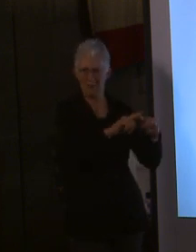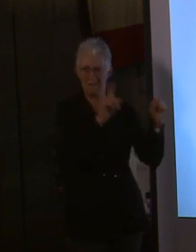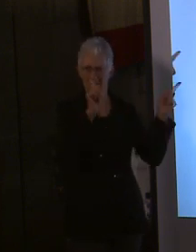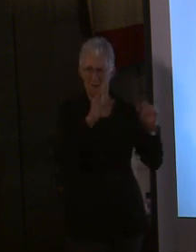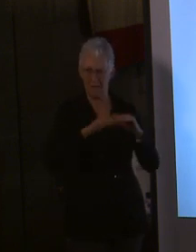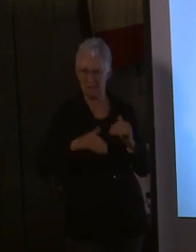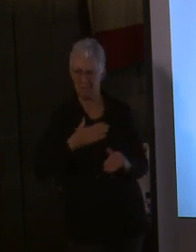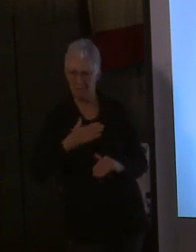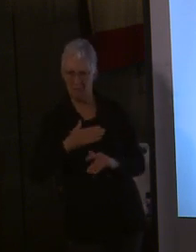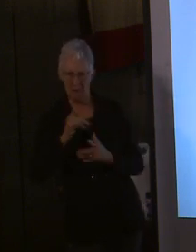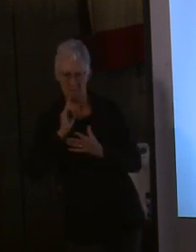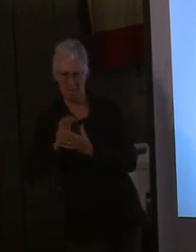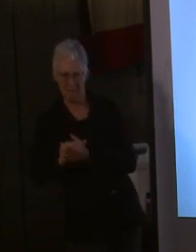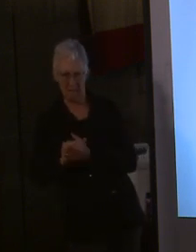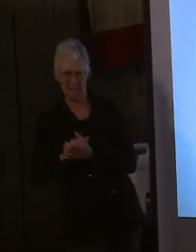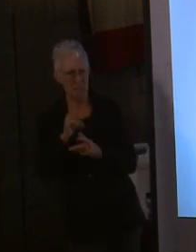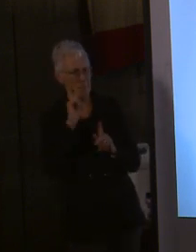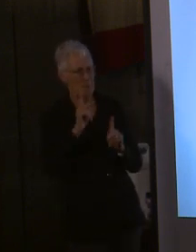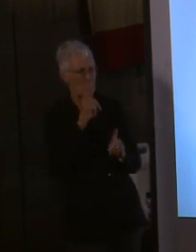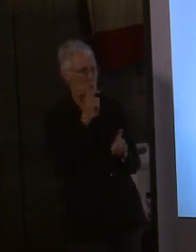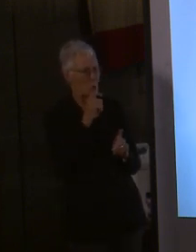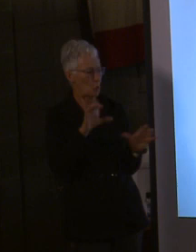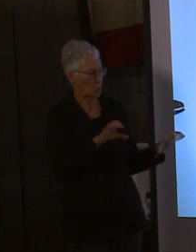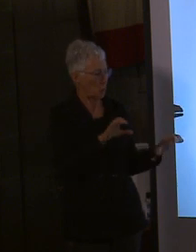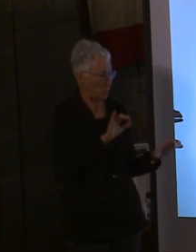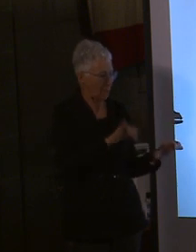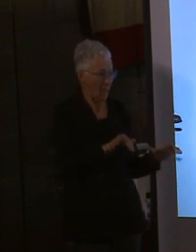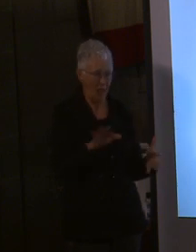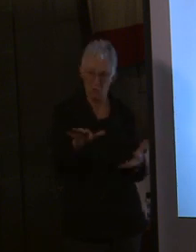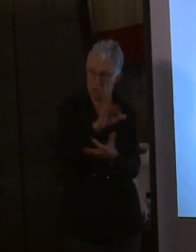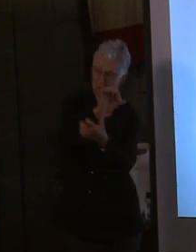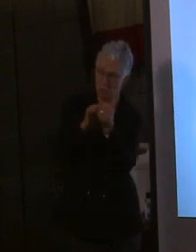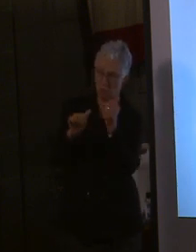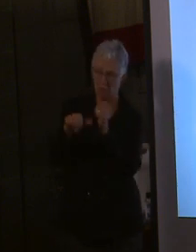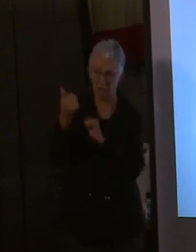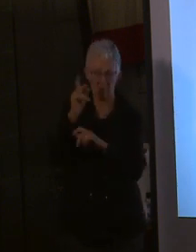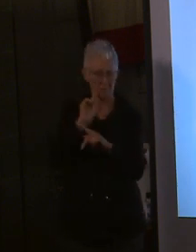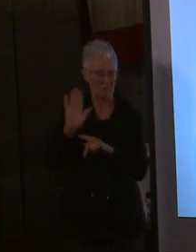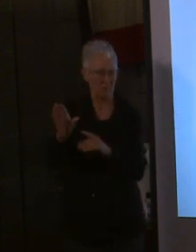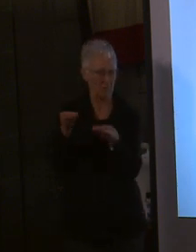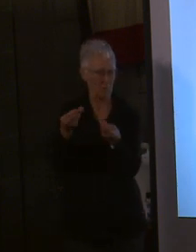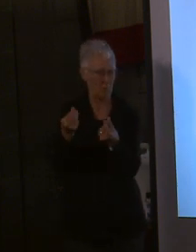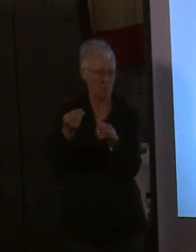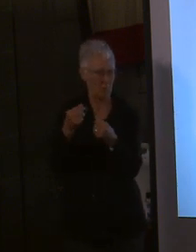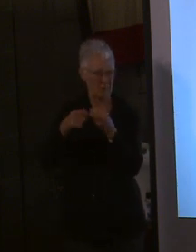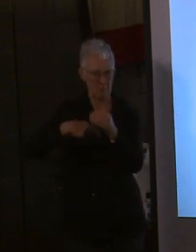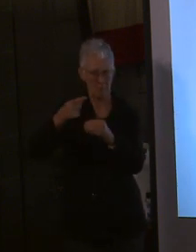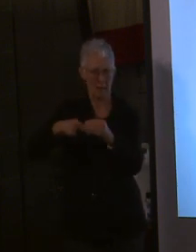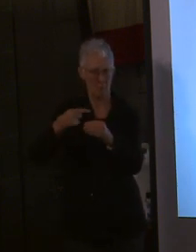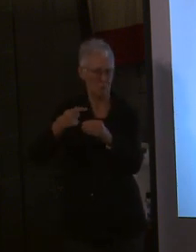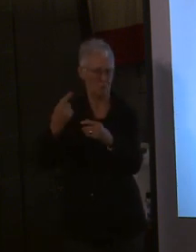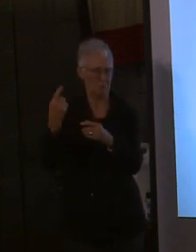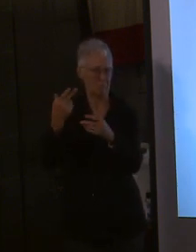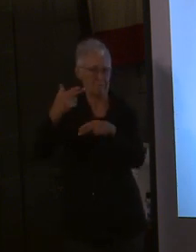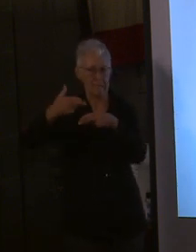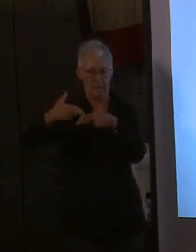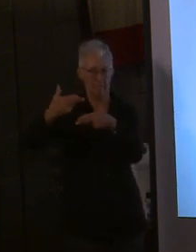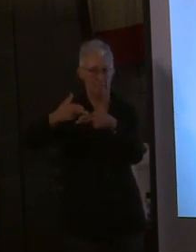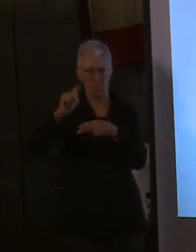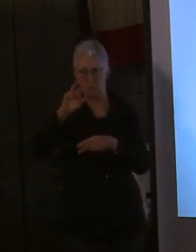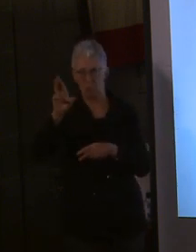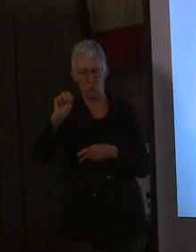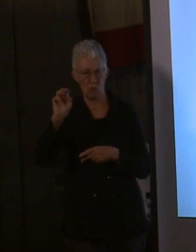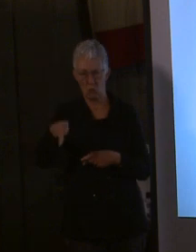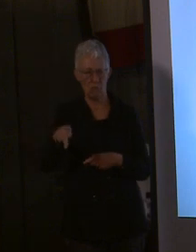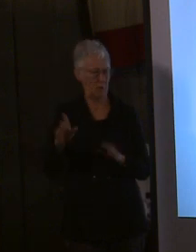The people who are doing that are anti-American. These are the people who truly, don't understand our country, don't love